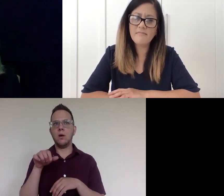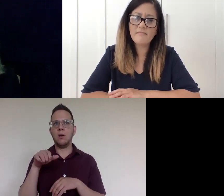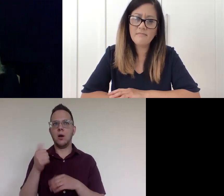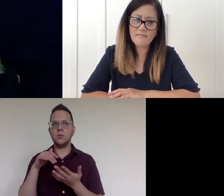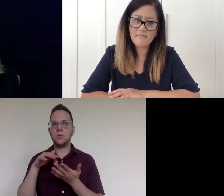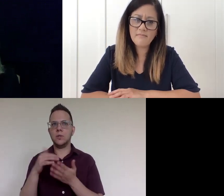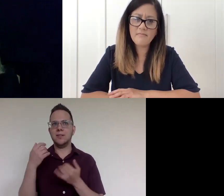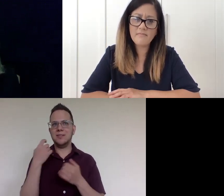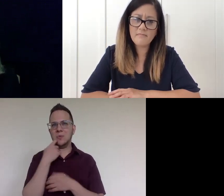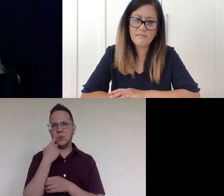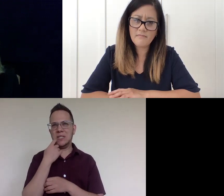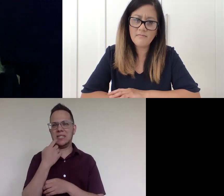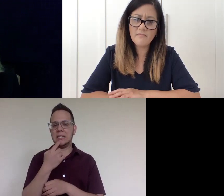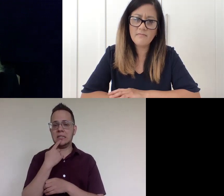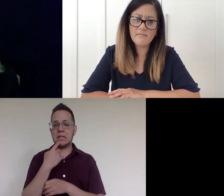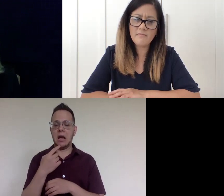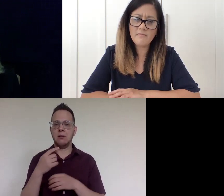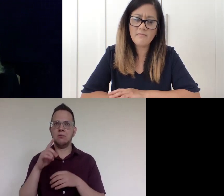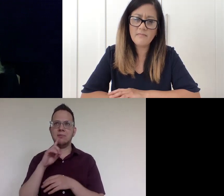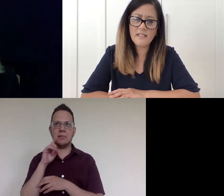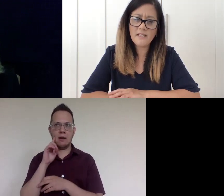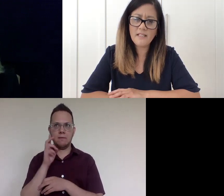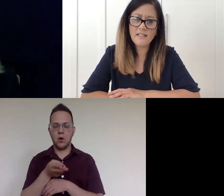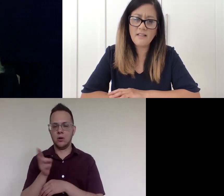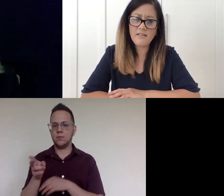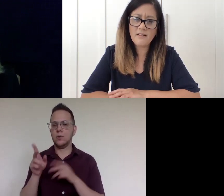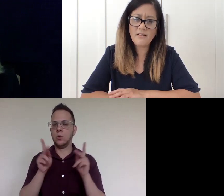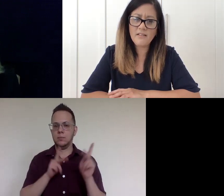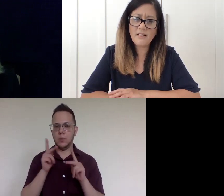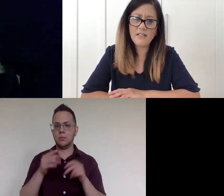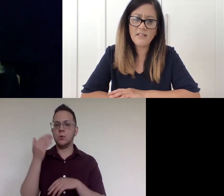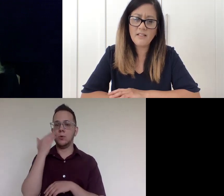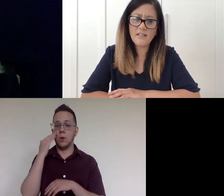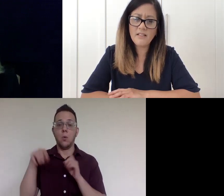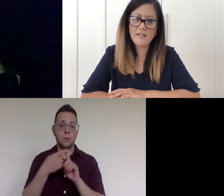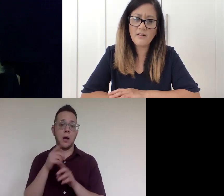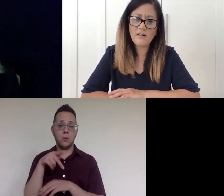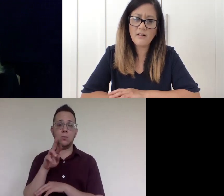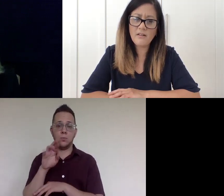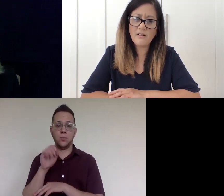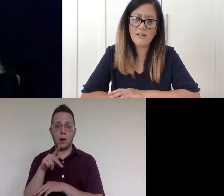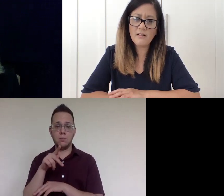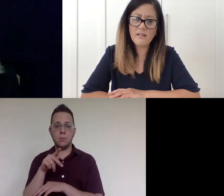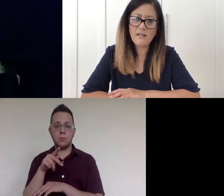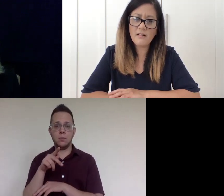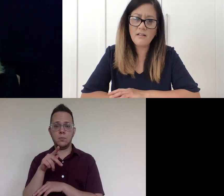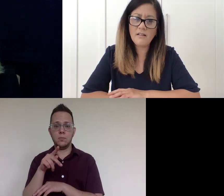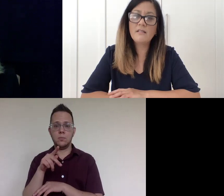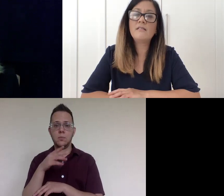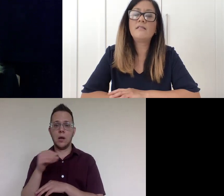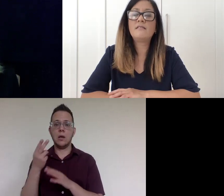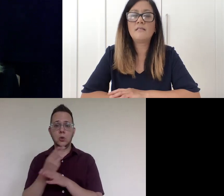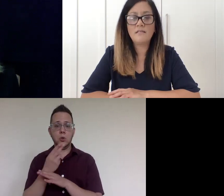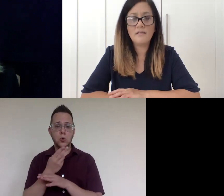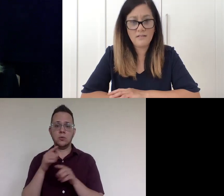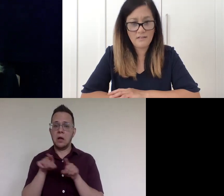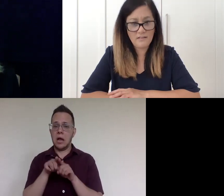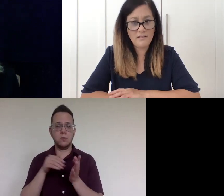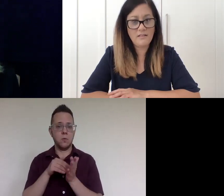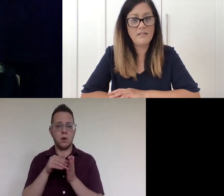condoms are used less. And the data says that, in another study I recently read, it says that deaf and hard of hearing